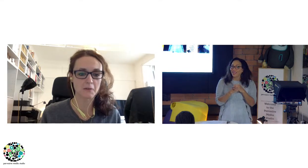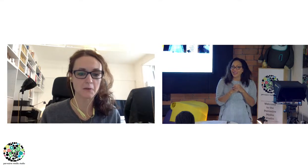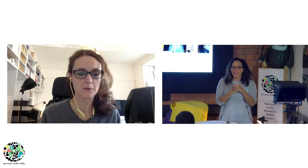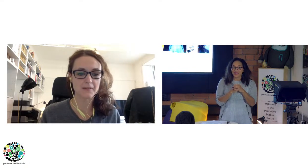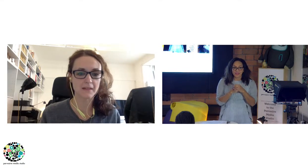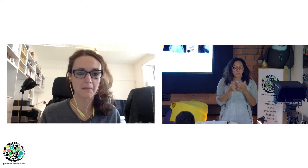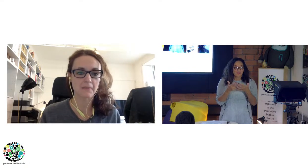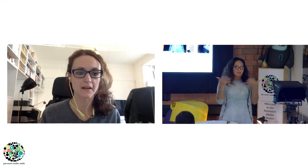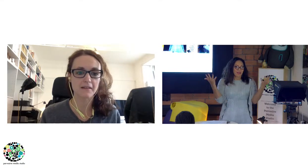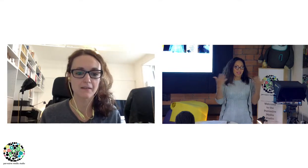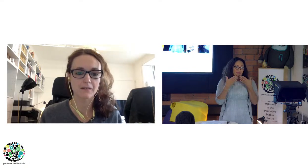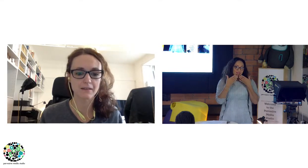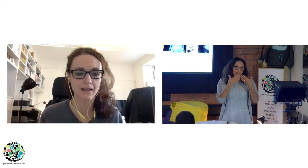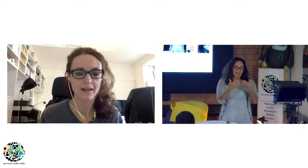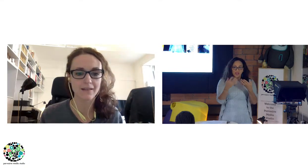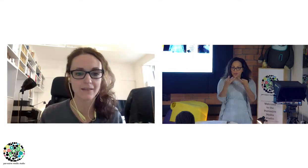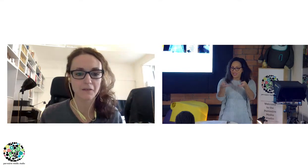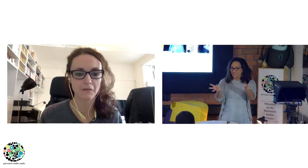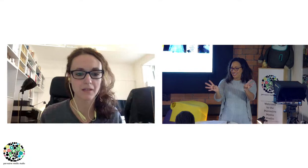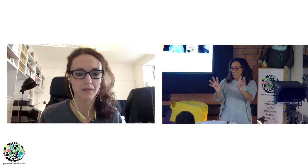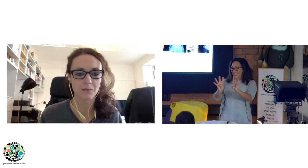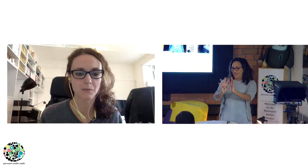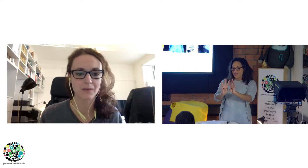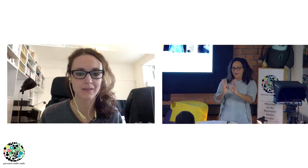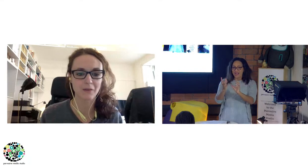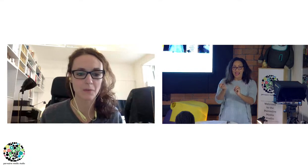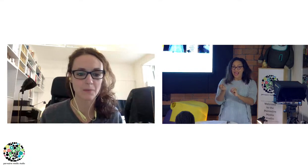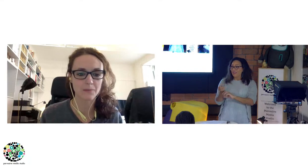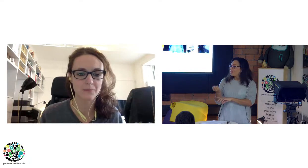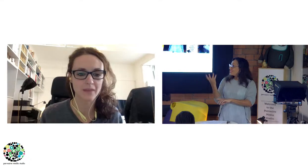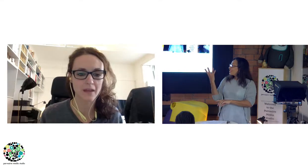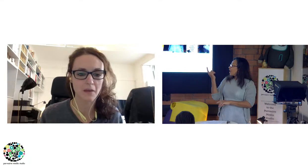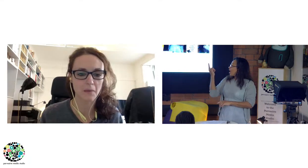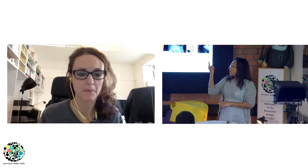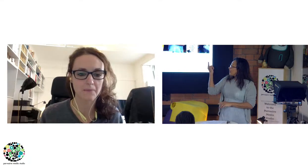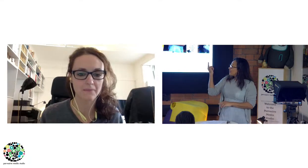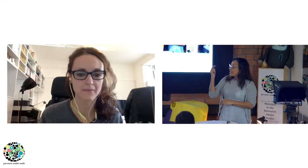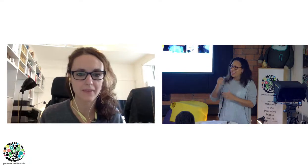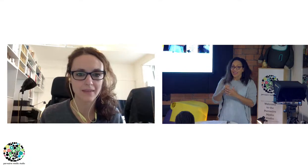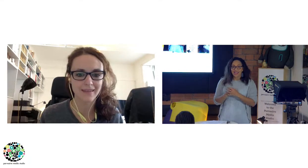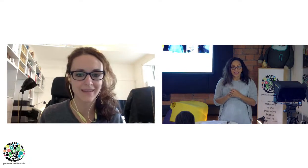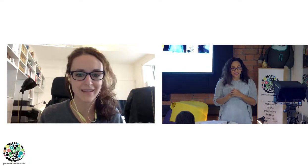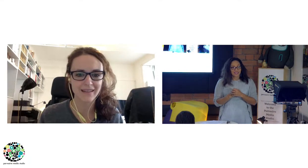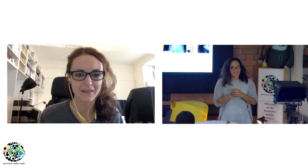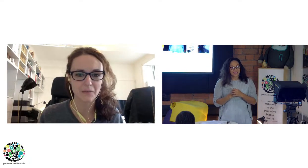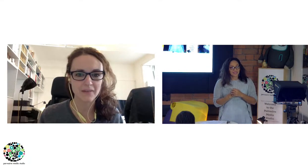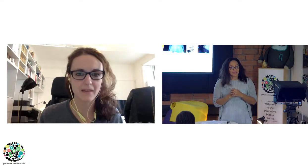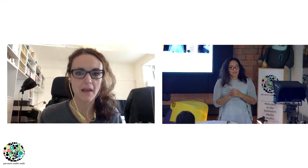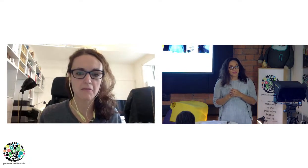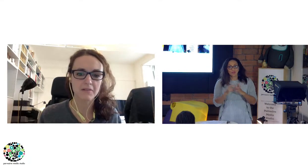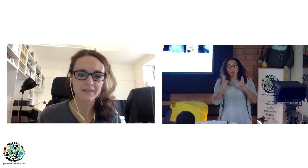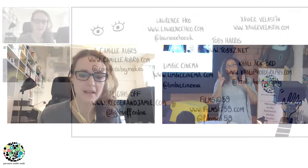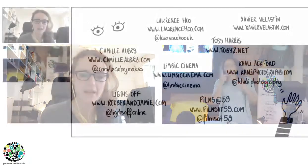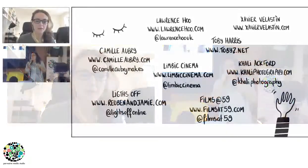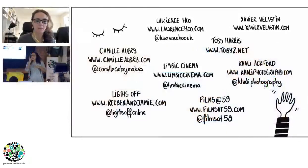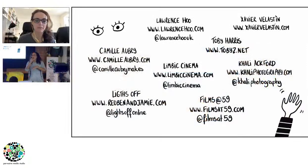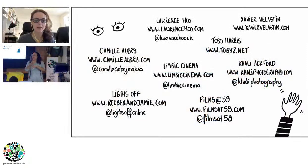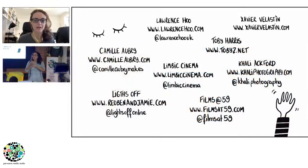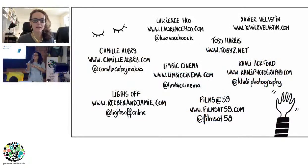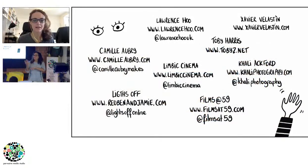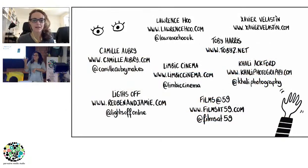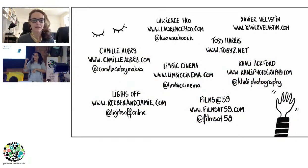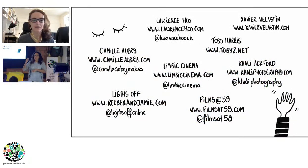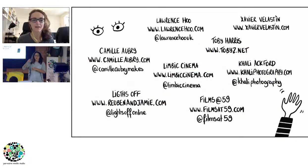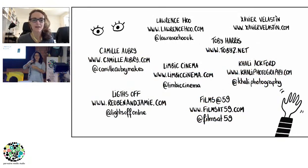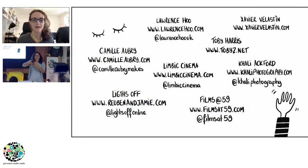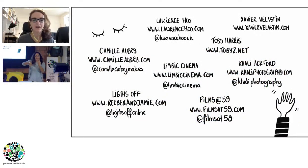you to the whole team. There is a slide, if we can put it up, with everyone's name